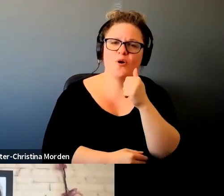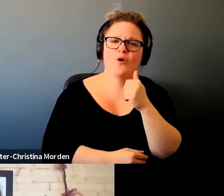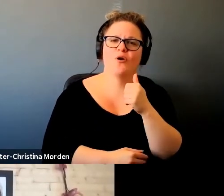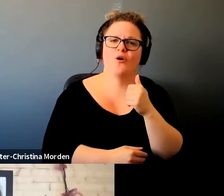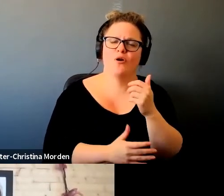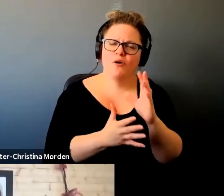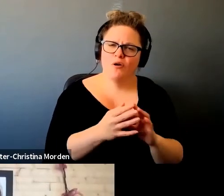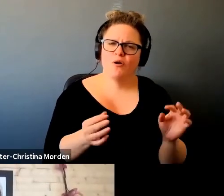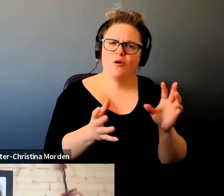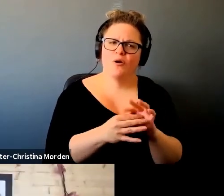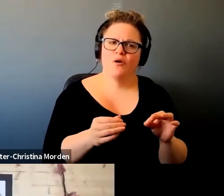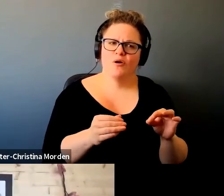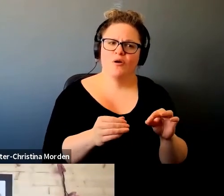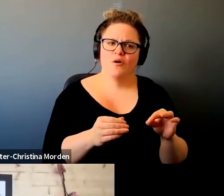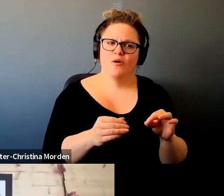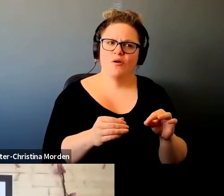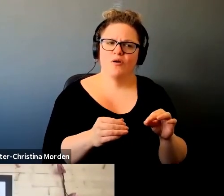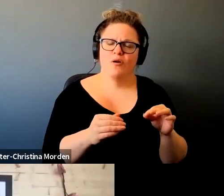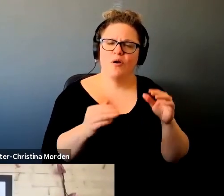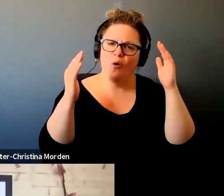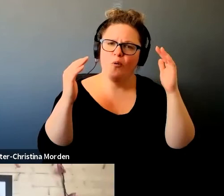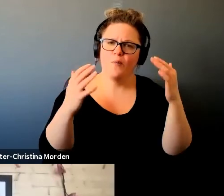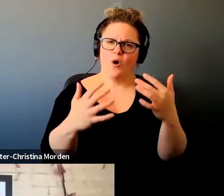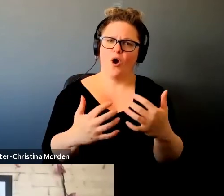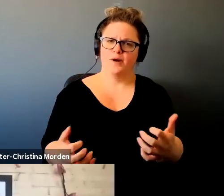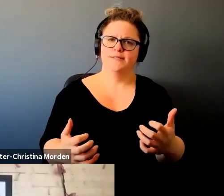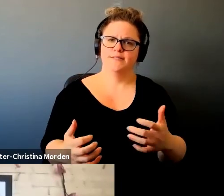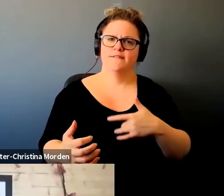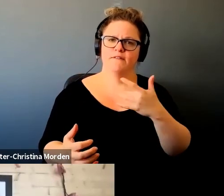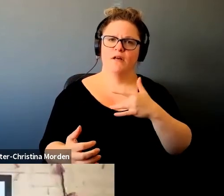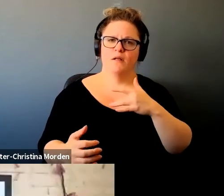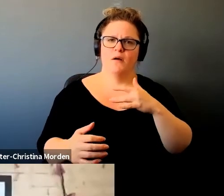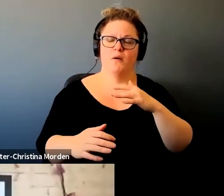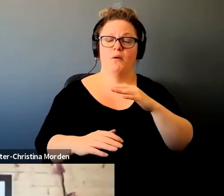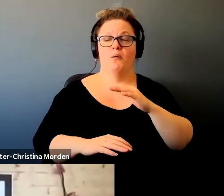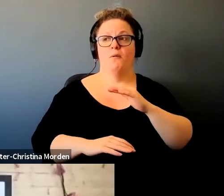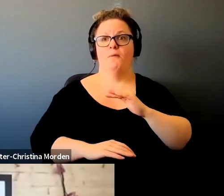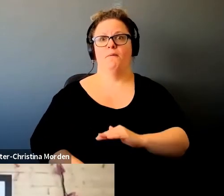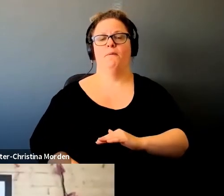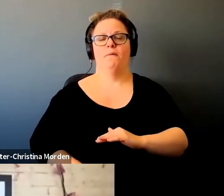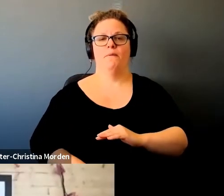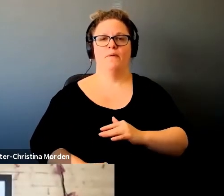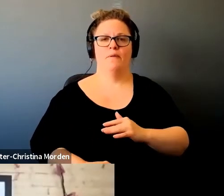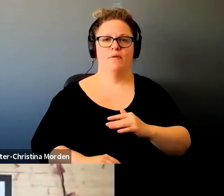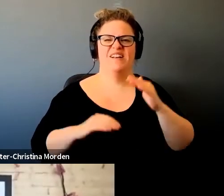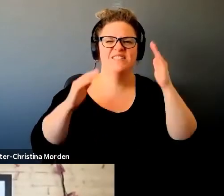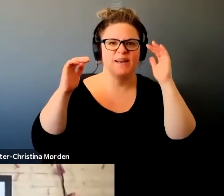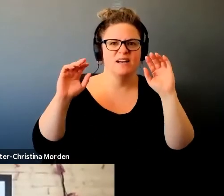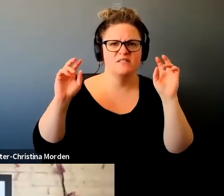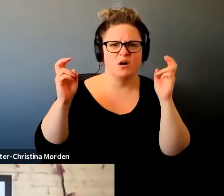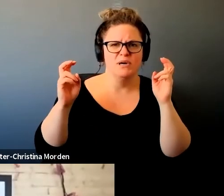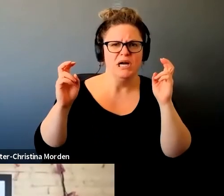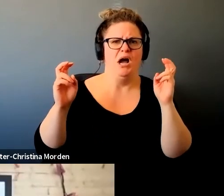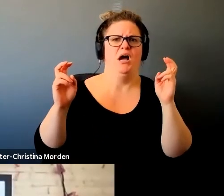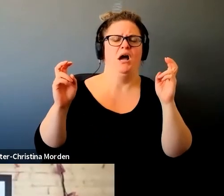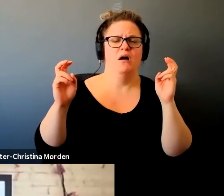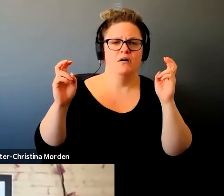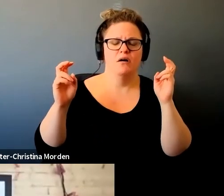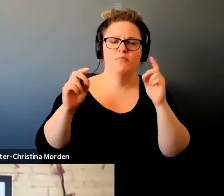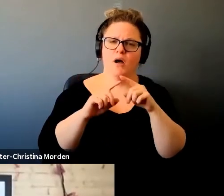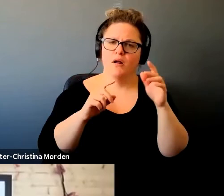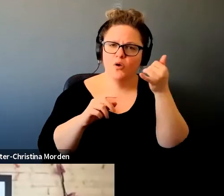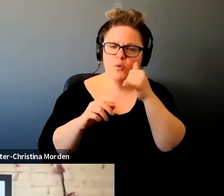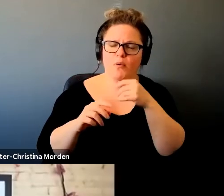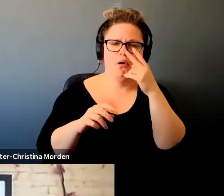audience, that they kind of feel a measure of relief about whatever. I personally